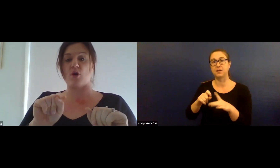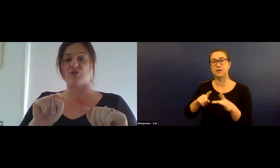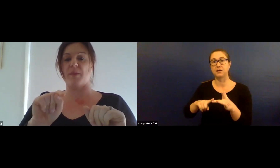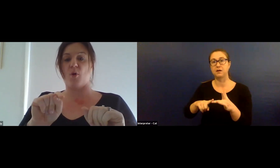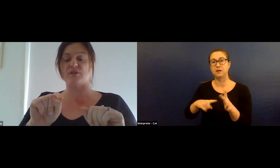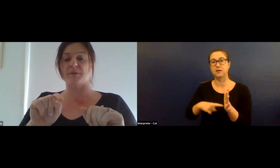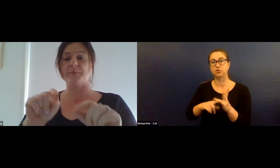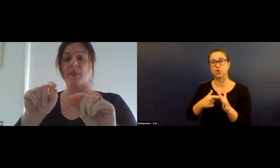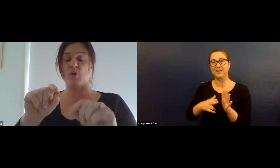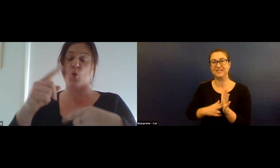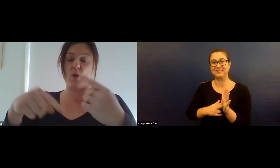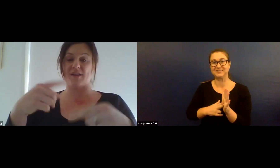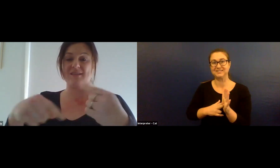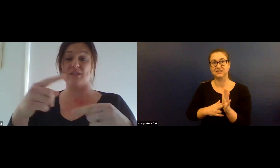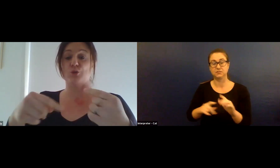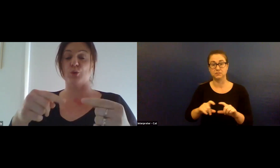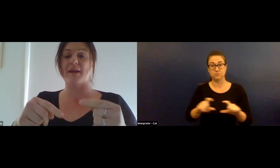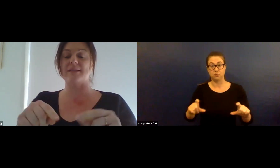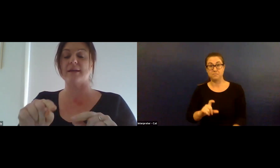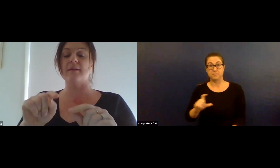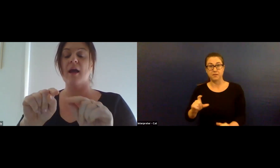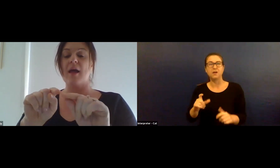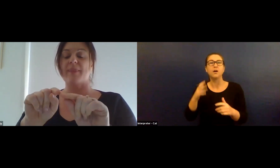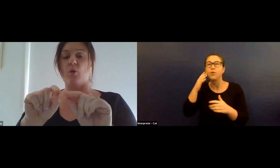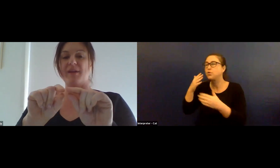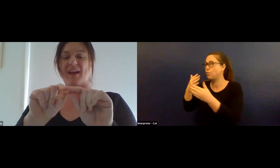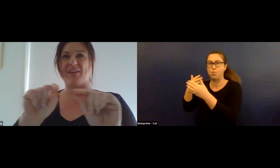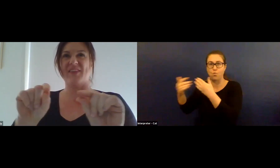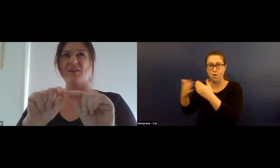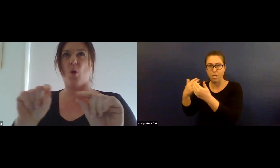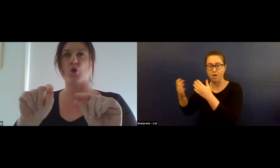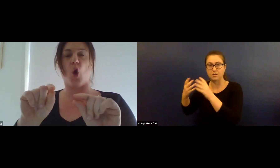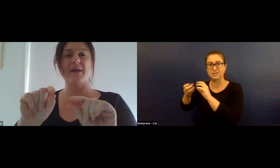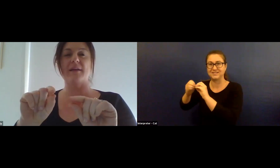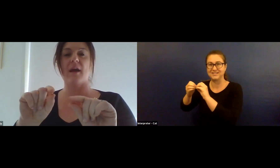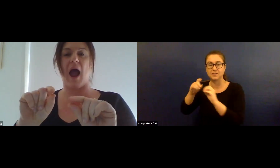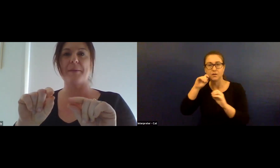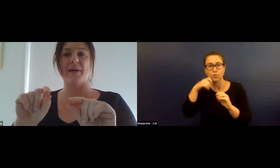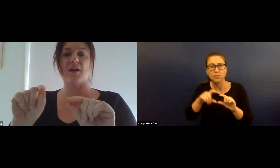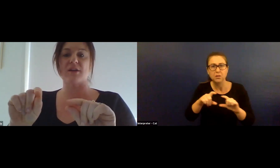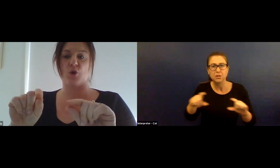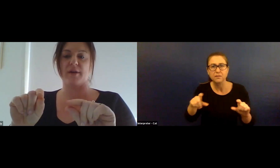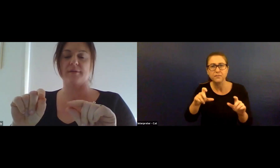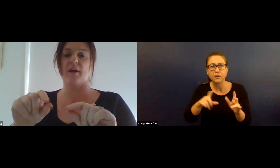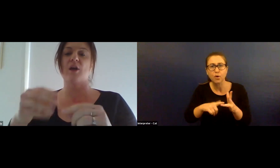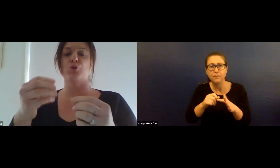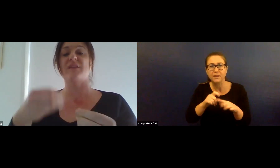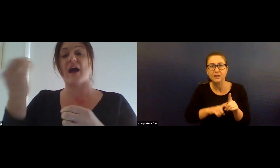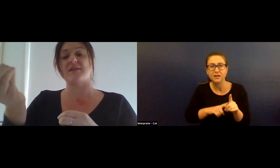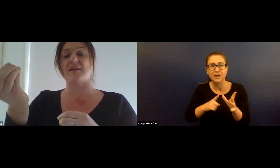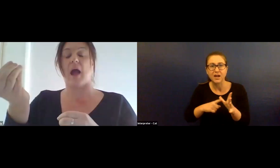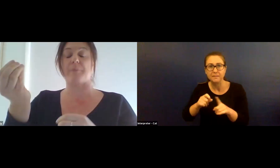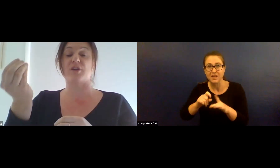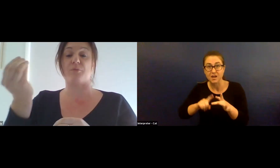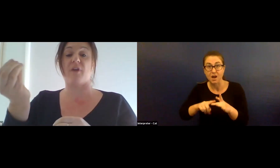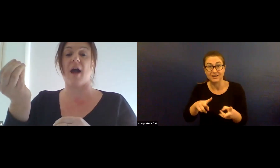caption box on the bottom, when you're organizing the Zoom meeting, there will be a thing called copy API token. You give that